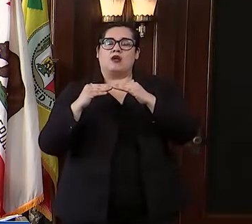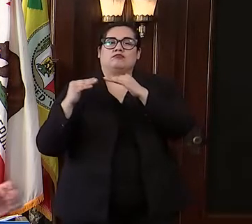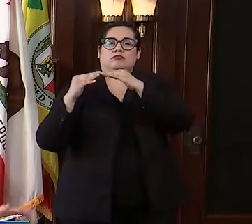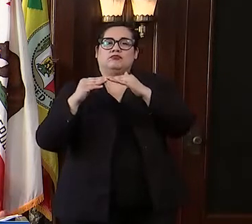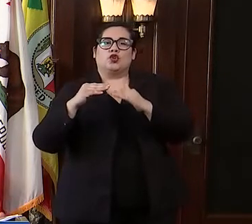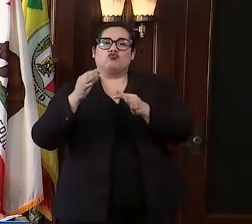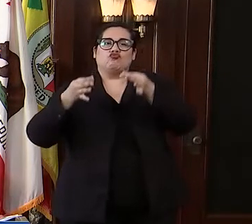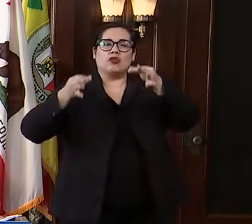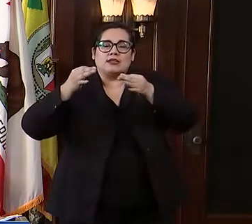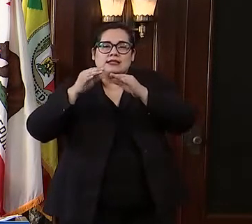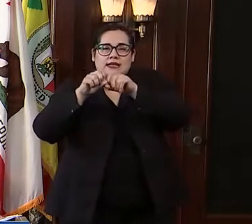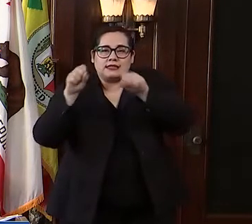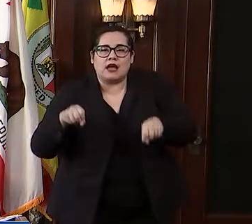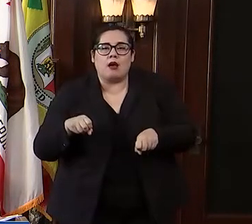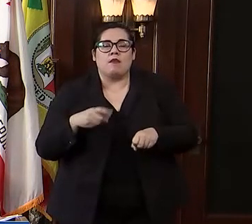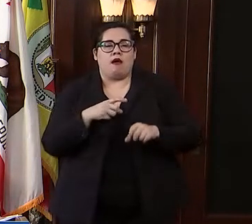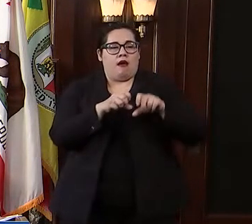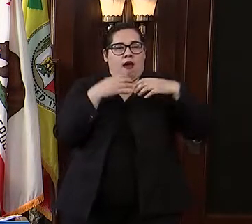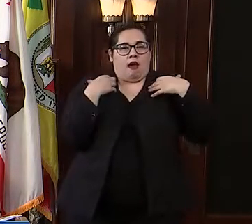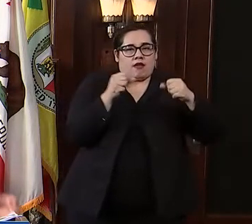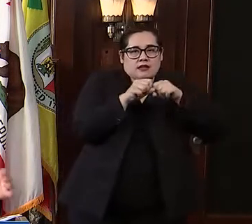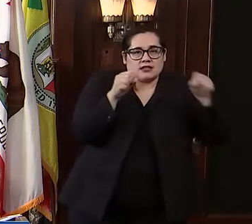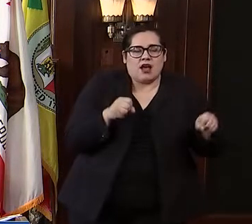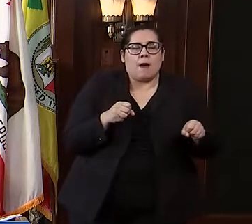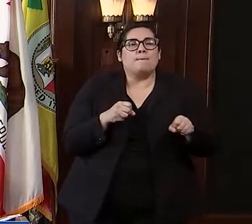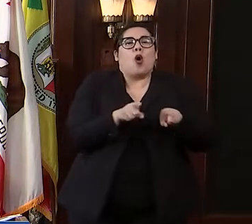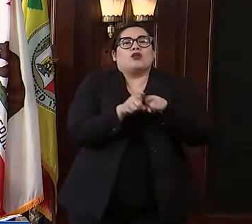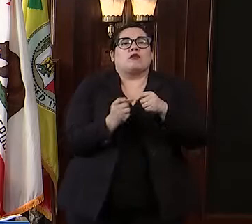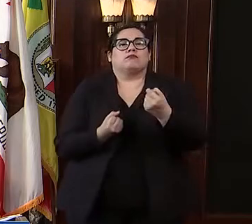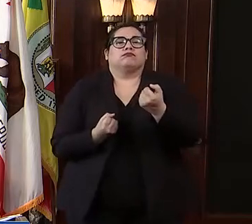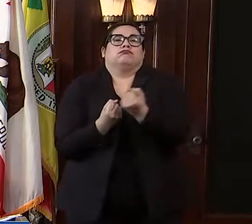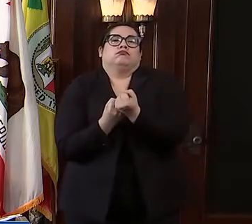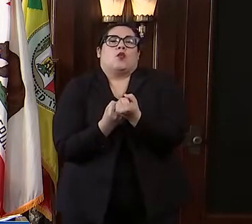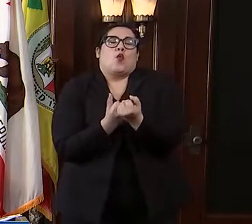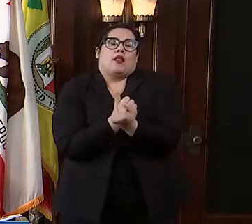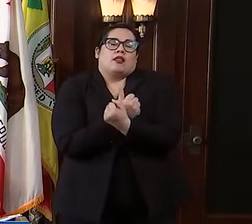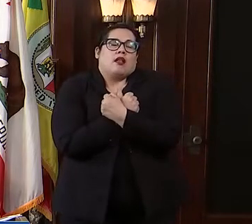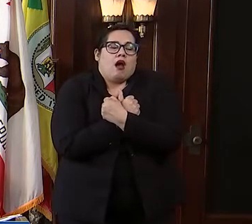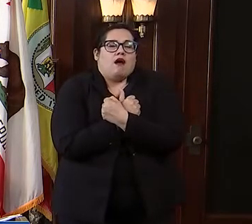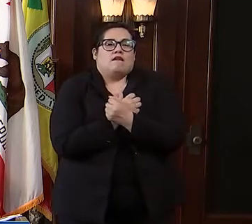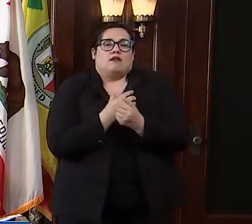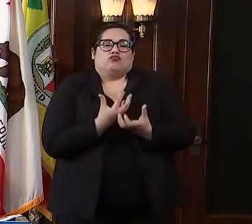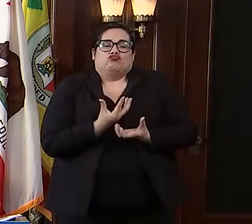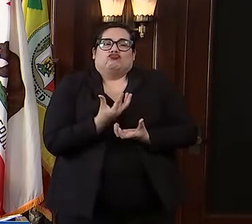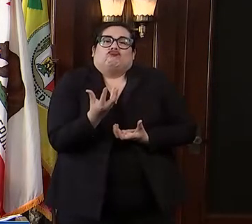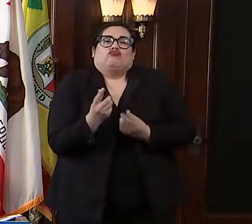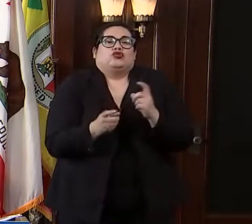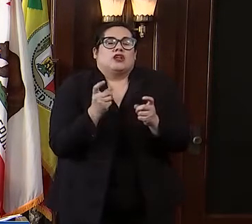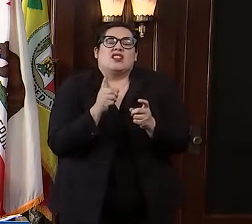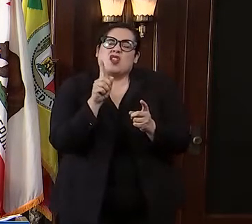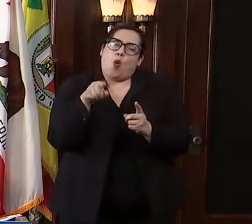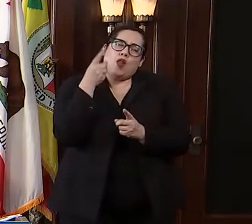the same time to be there with the love and generosity that is the only way to get through crisis.